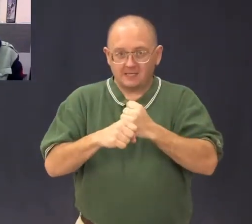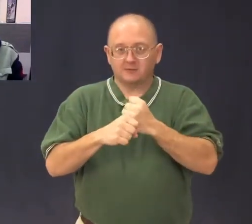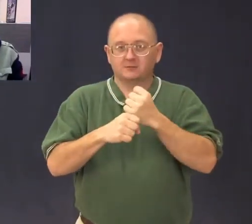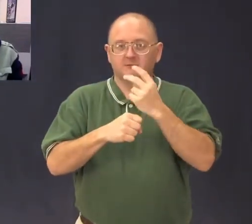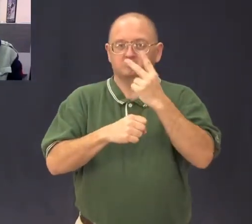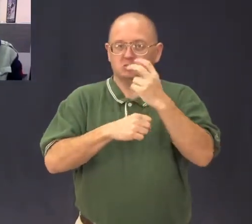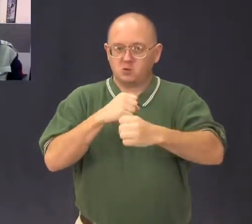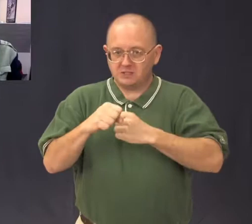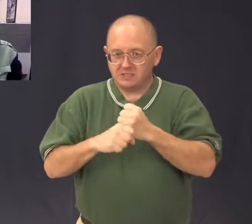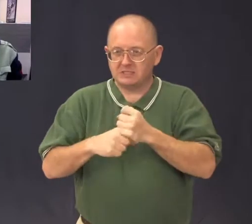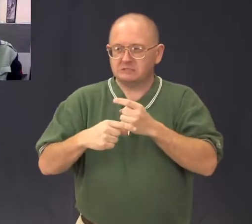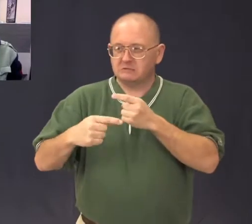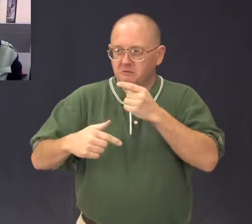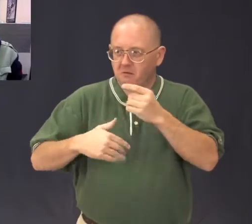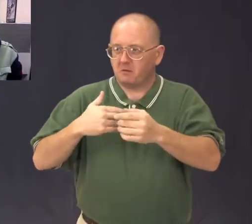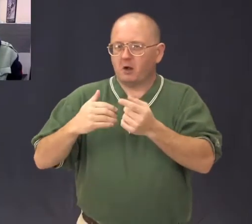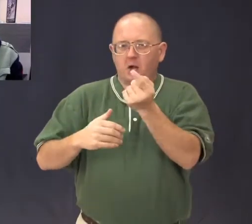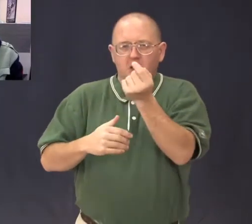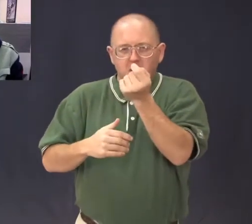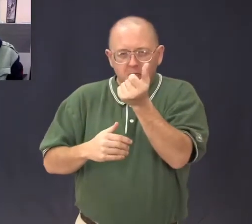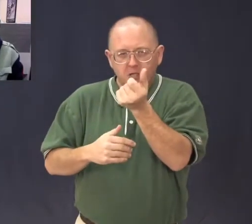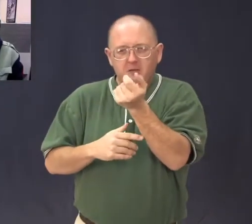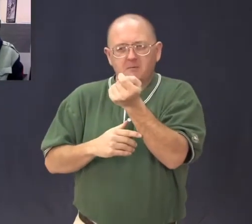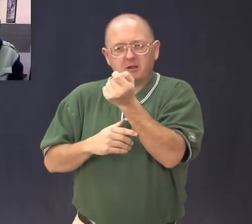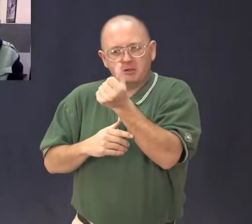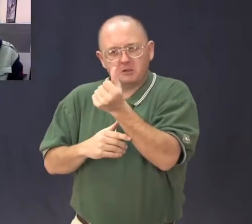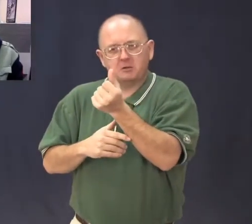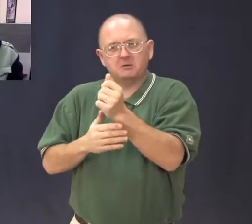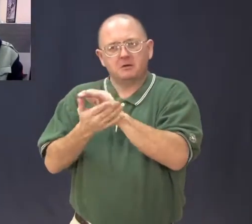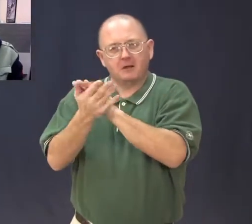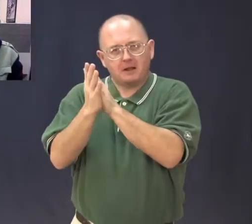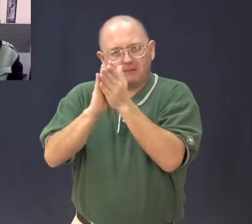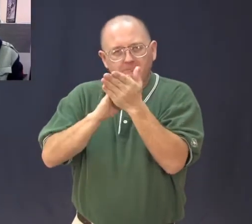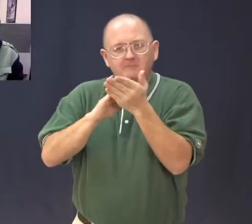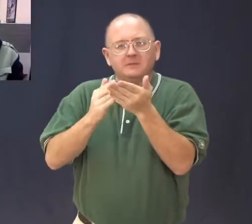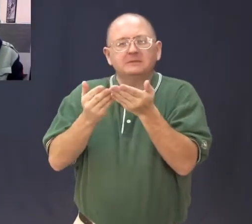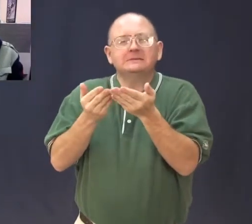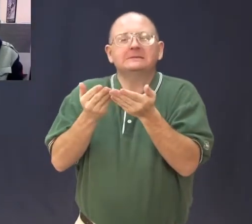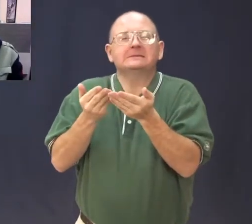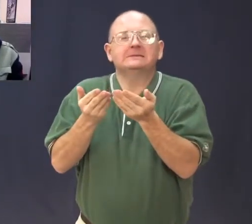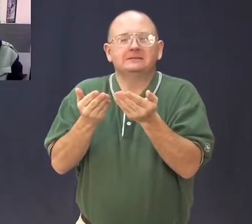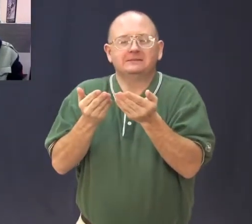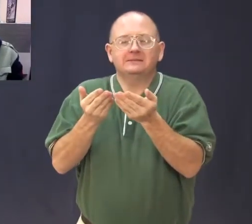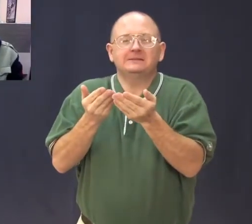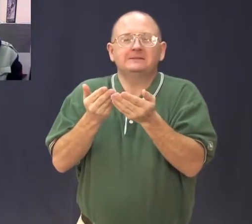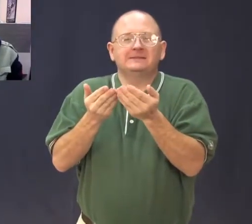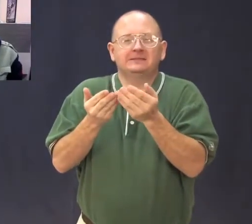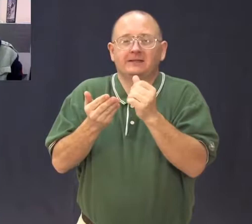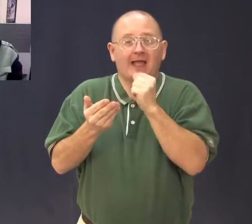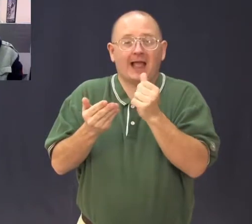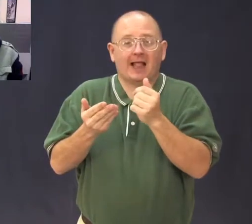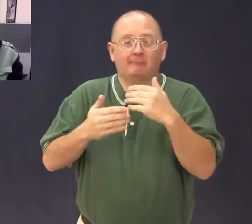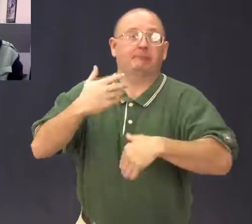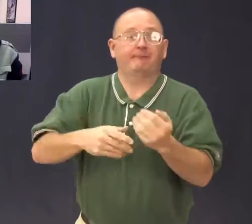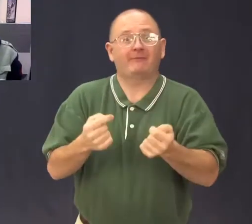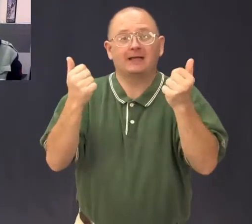You just have to take it one day at a time. And as the years passed, little by little, things started to become